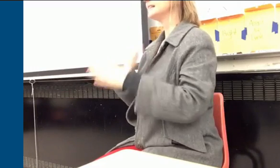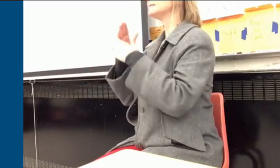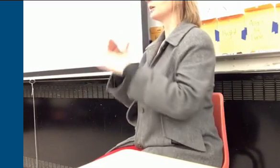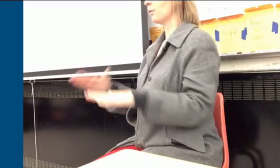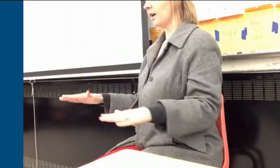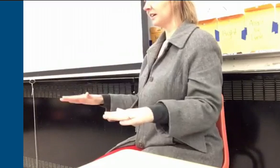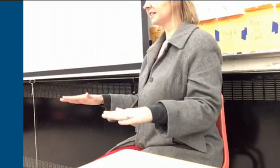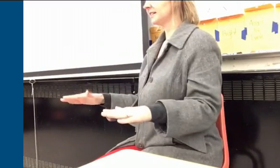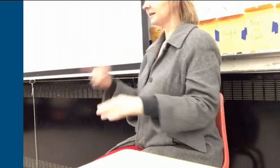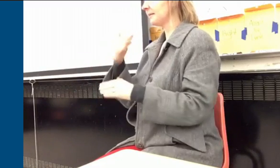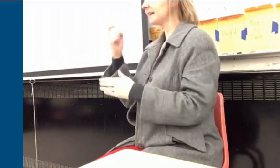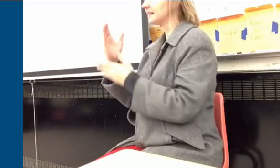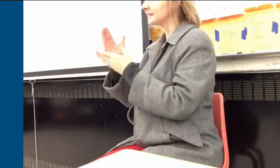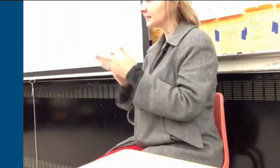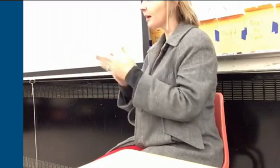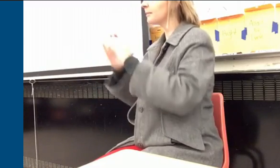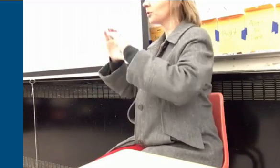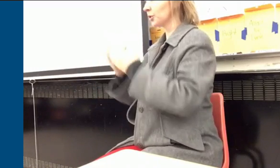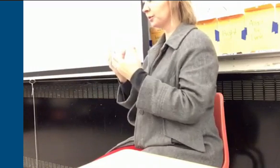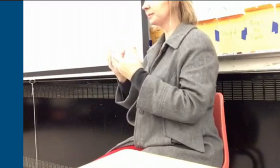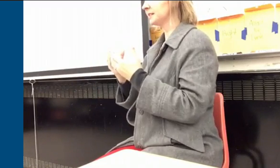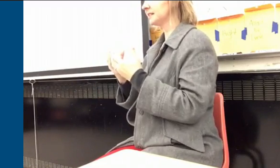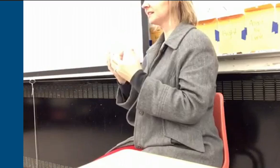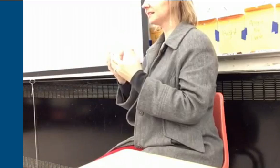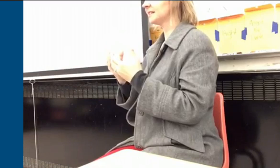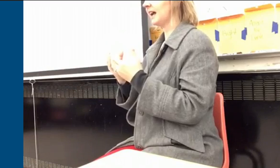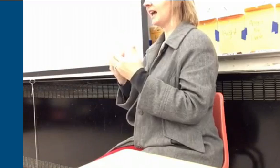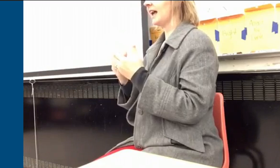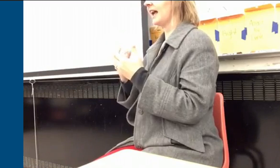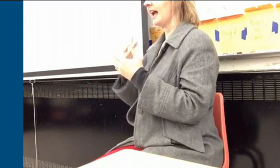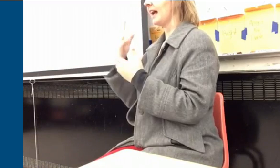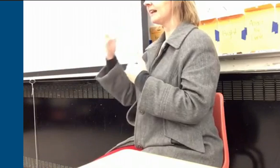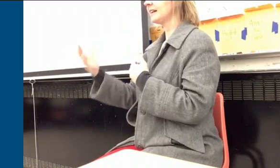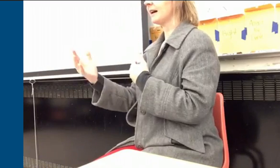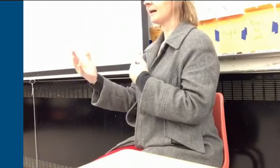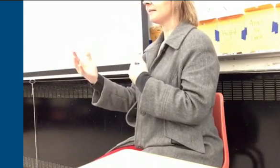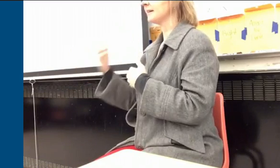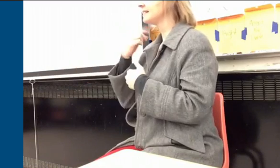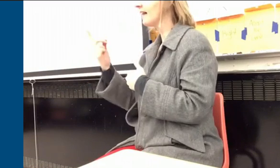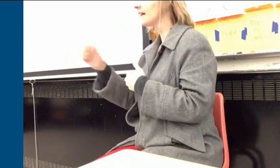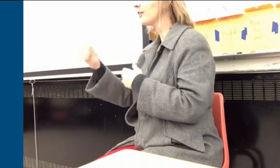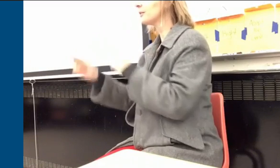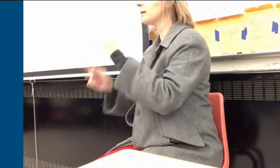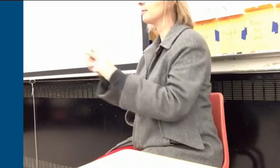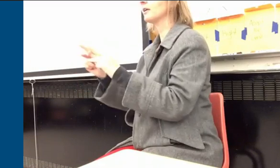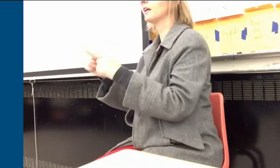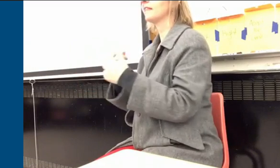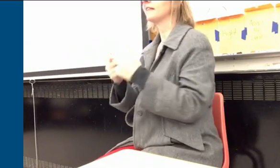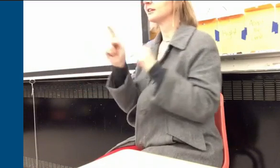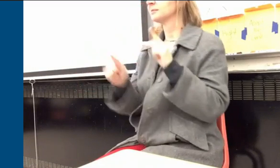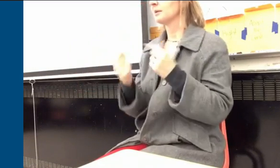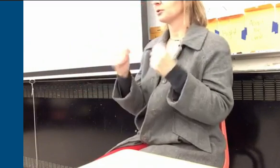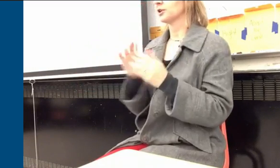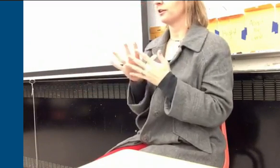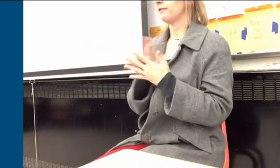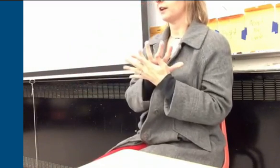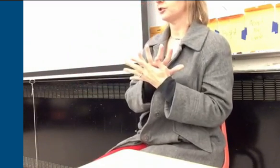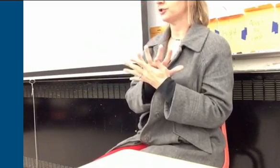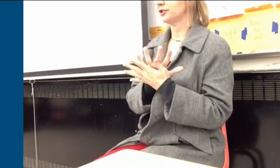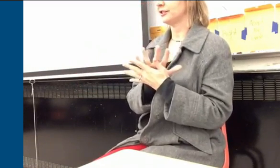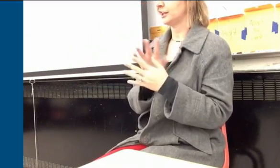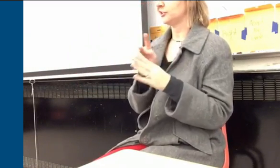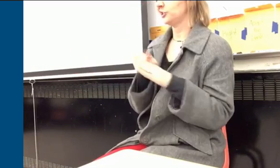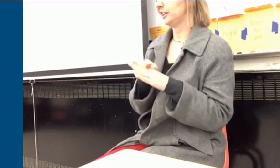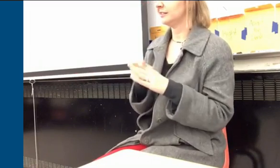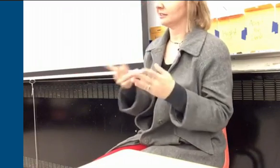quiet, because some groups end up actually telling other people, and there's like people who try to fudge things, so just be aware